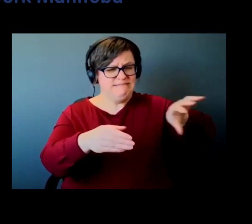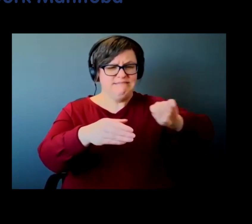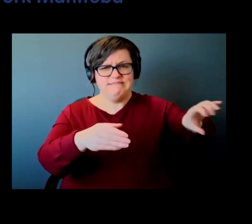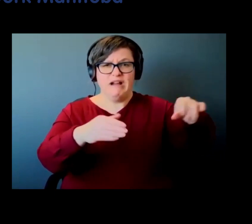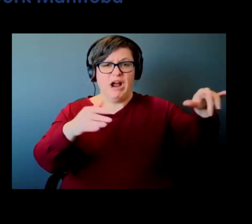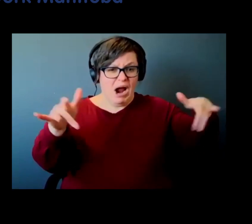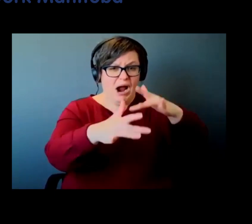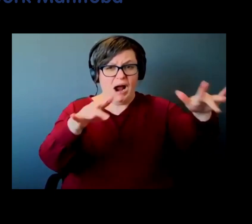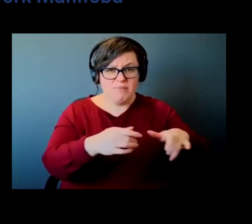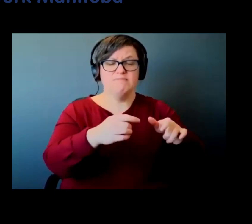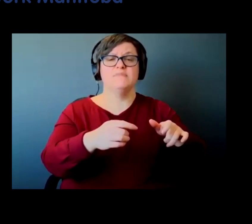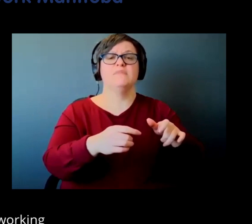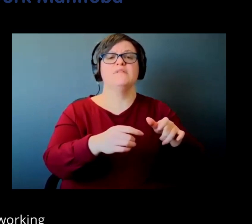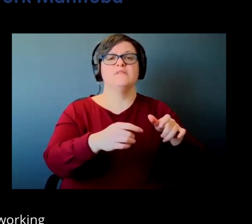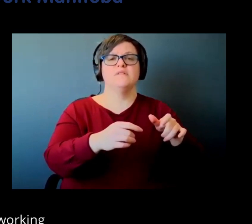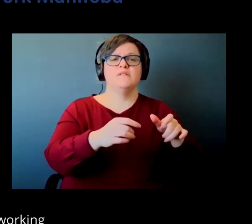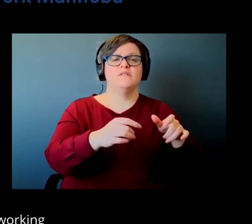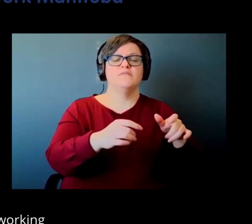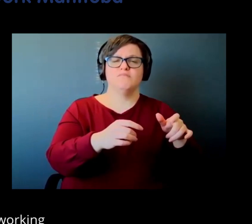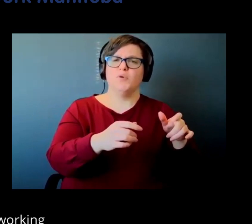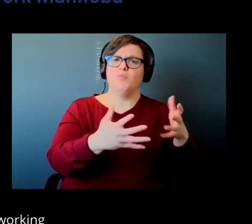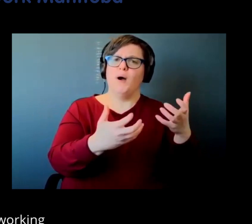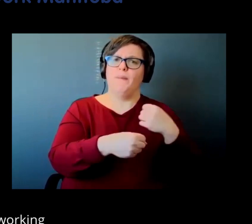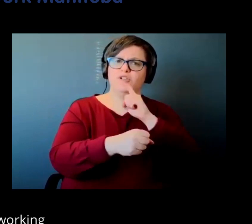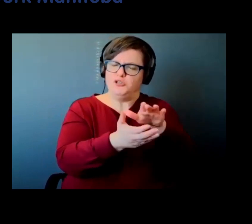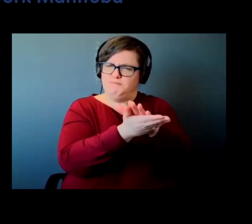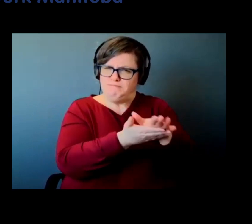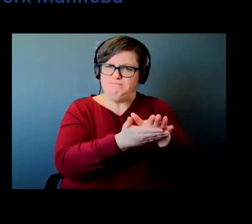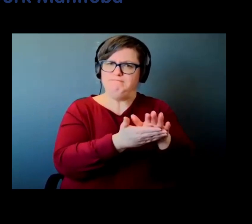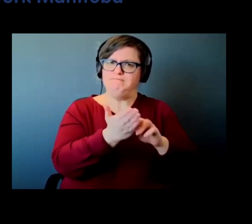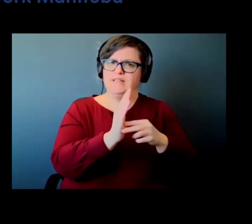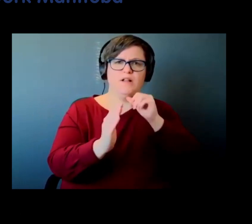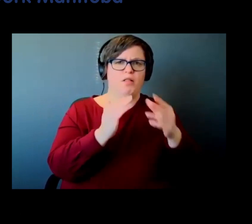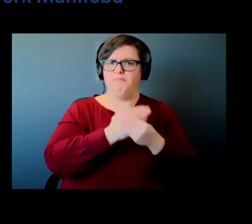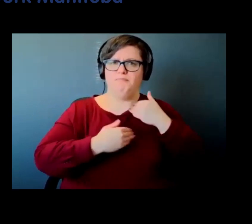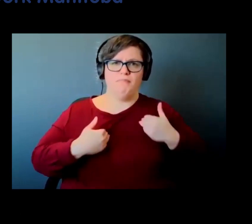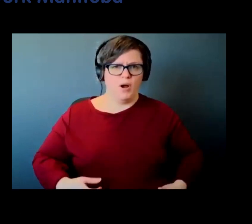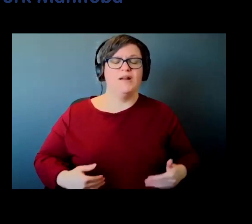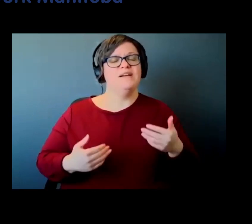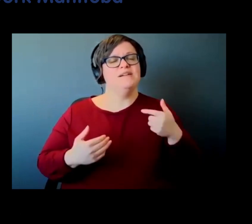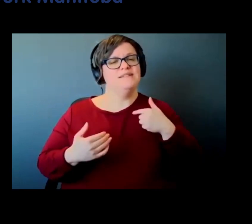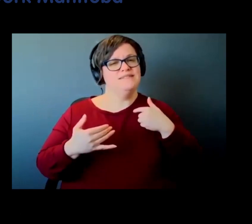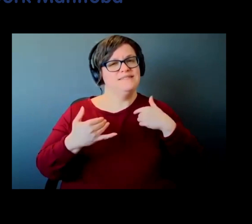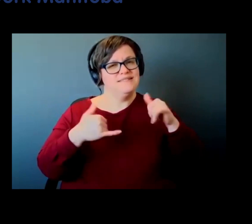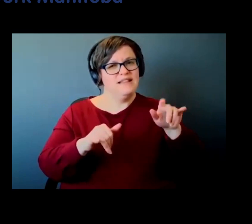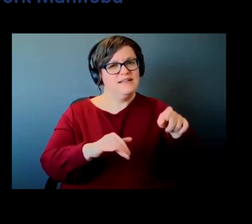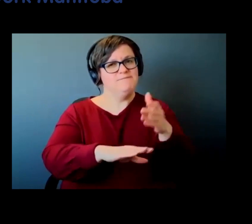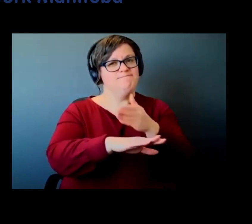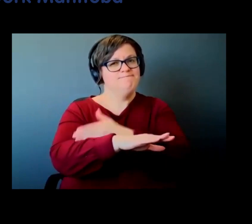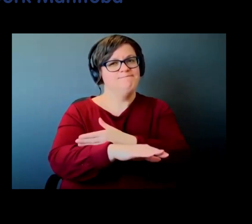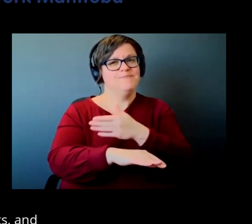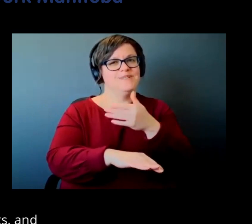point to finish the walls. And we're still working on trying to find a way for the shower and a proper bathroom. But hey, you know, there's a lot of